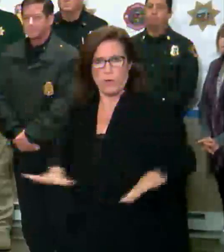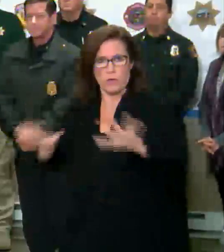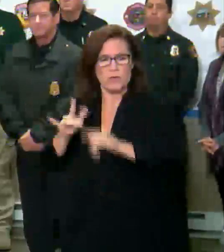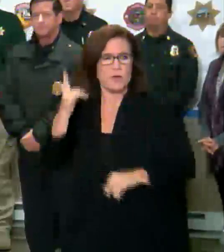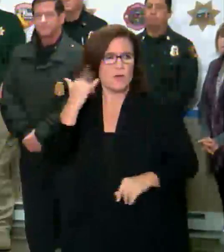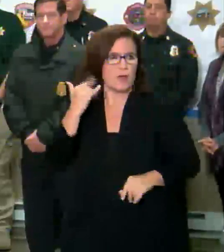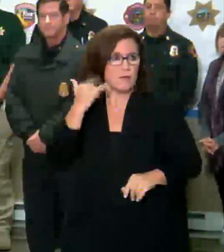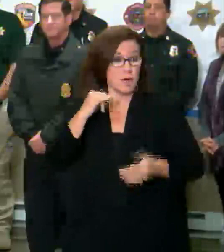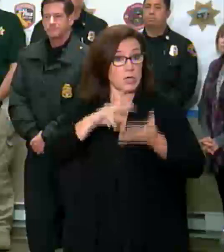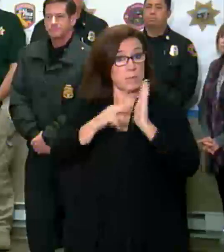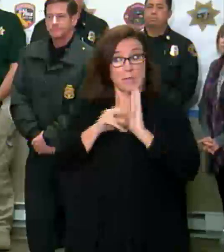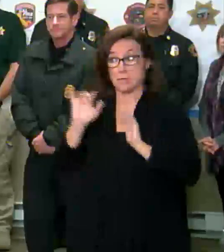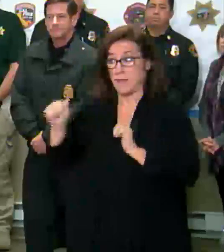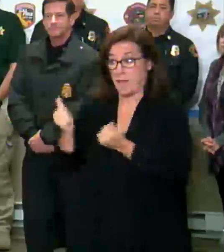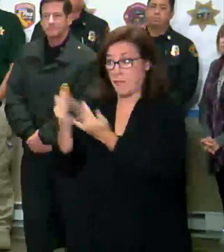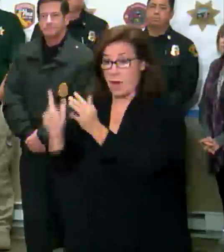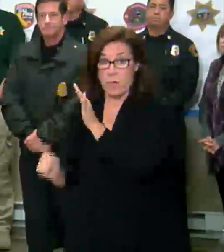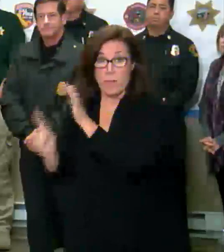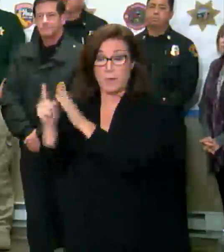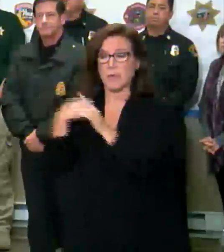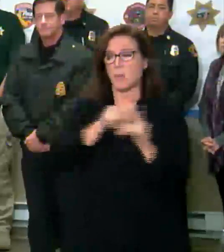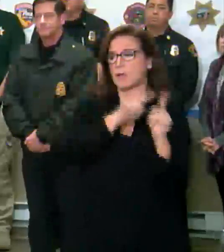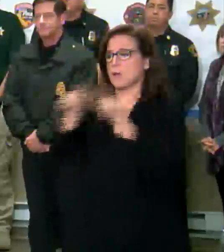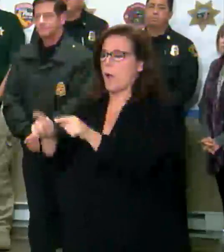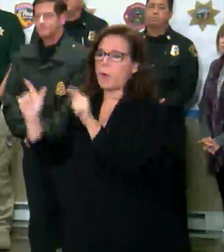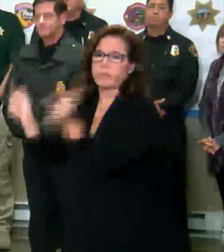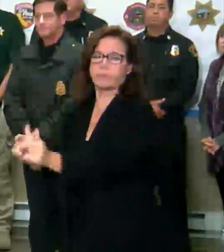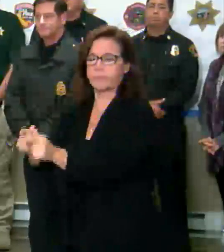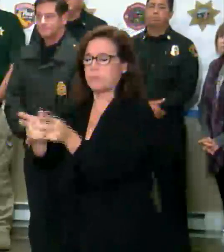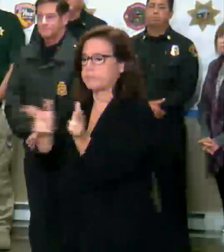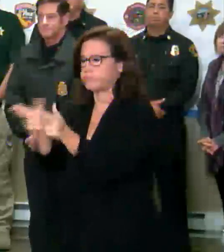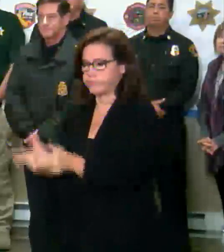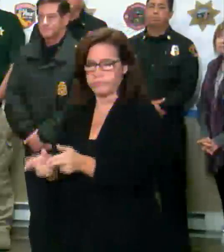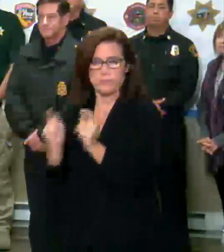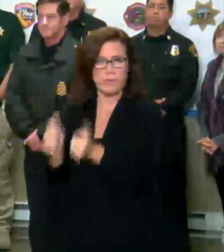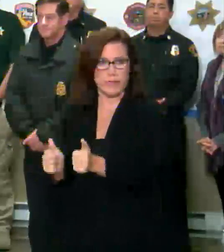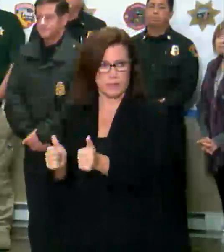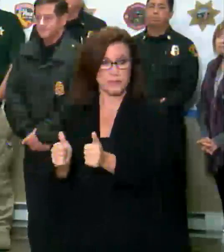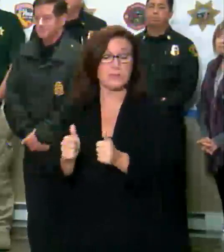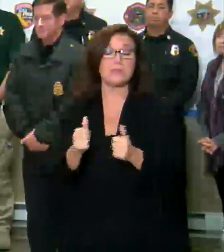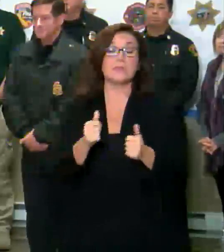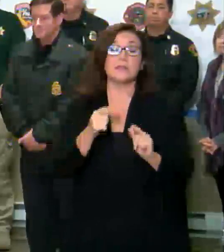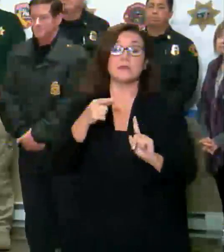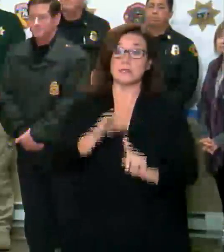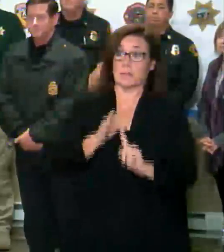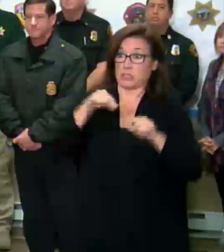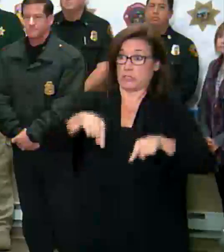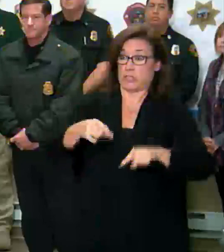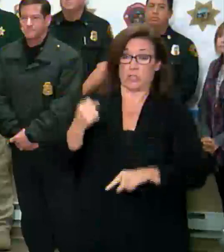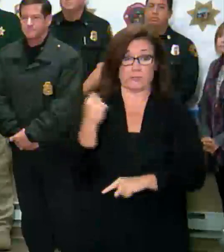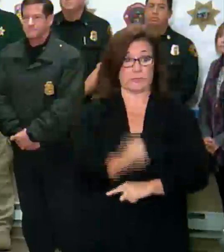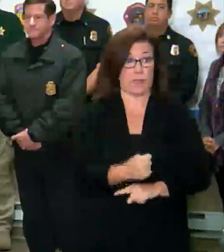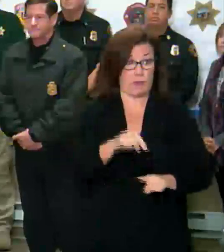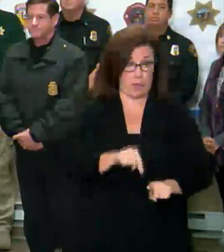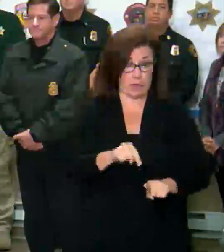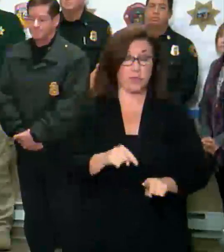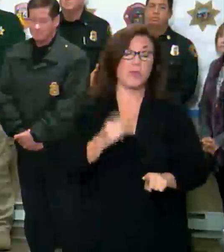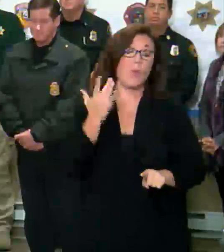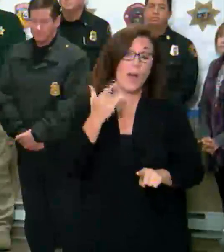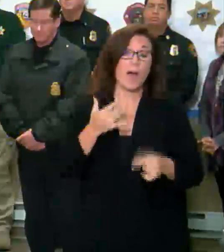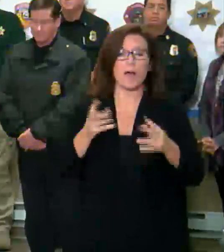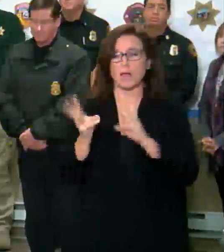to attack those new fires that can occur across the state, and particularly here in the Southland throughout this weather